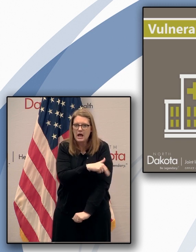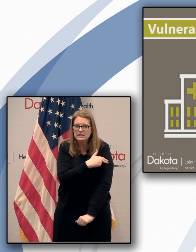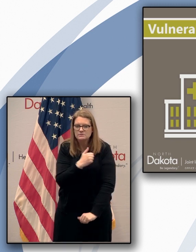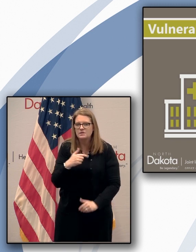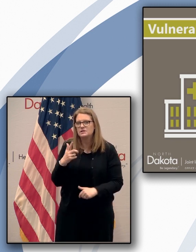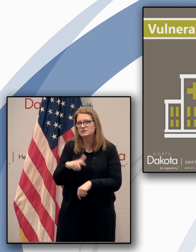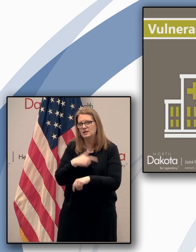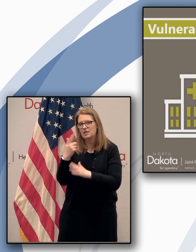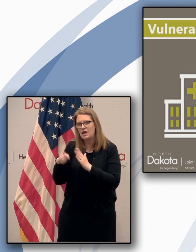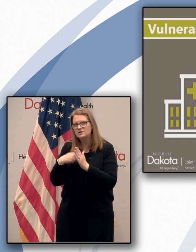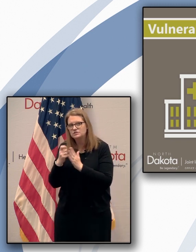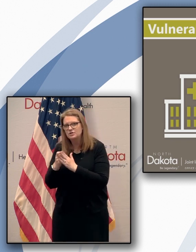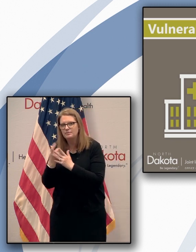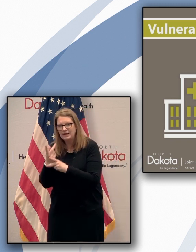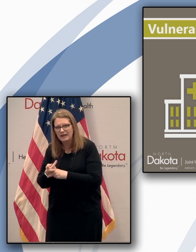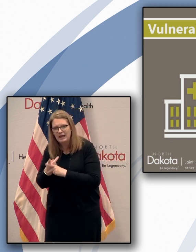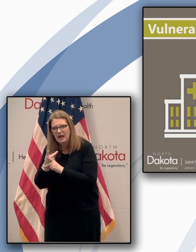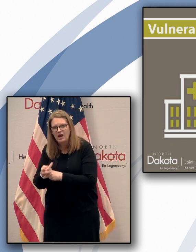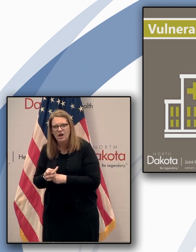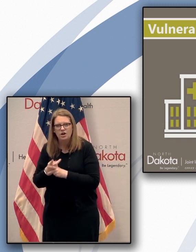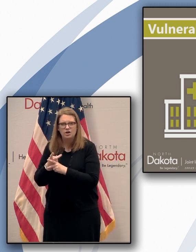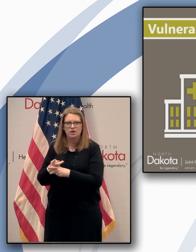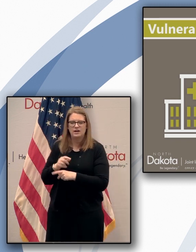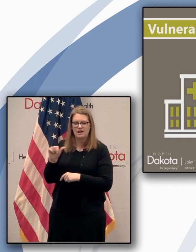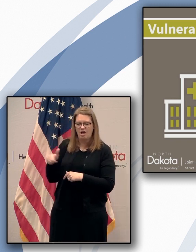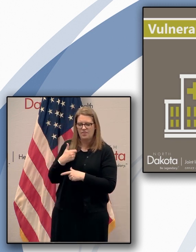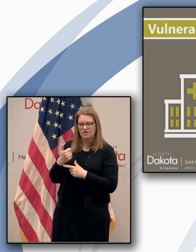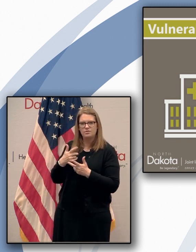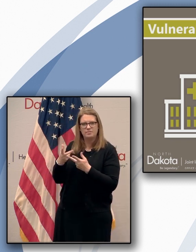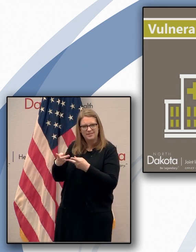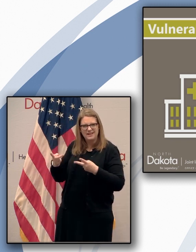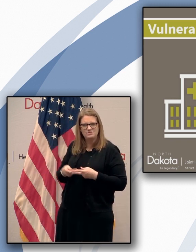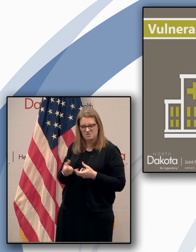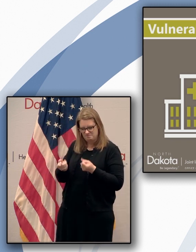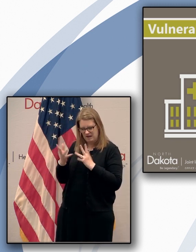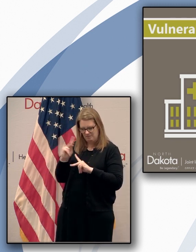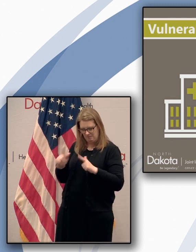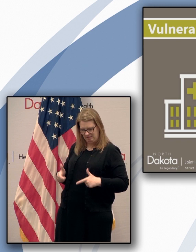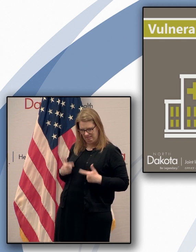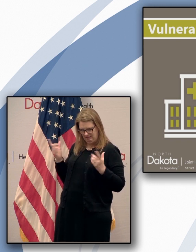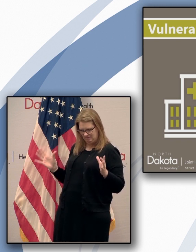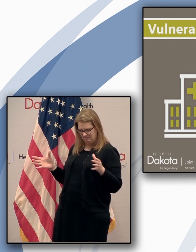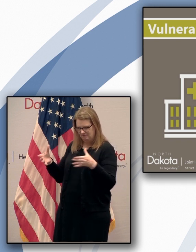care facilities, intermediate care, and other congregate care facilities have the